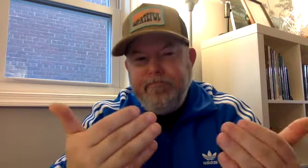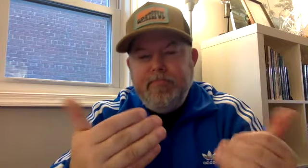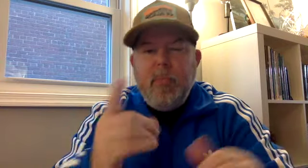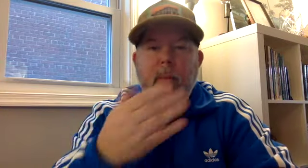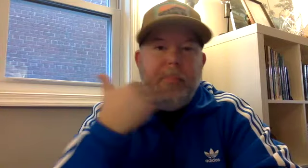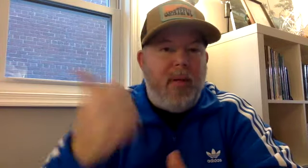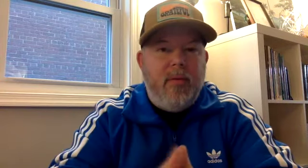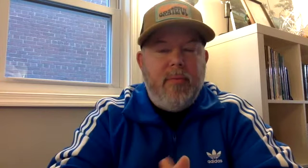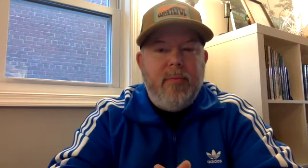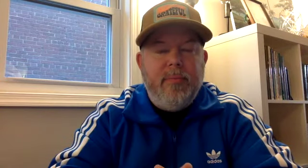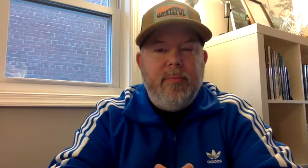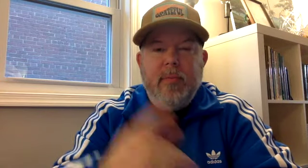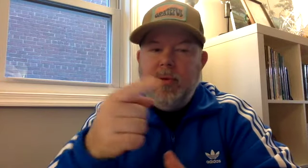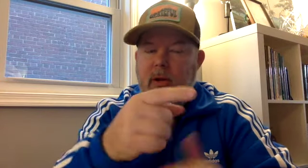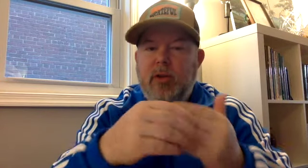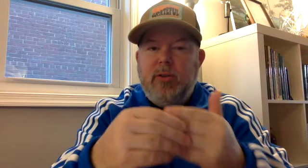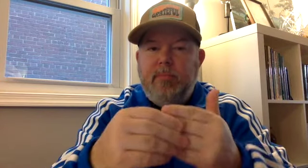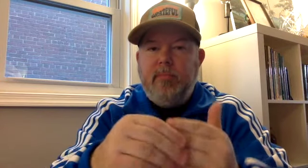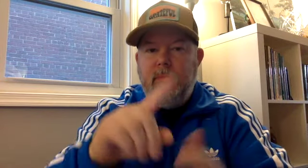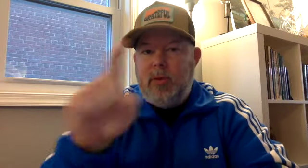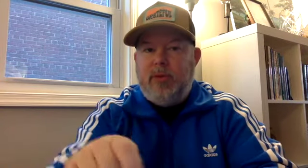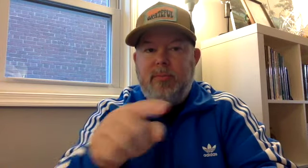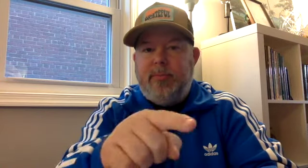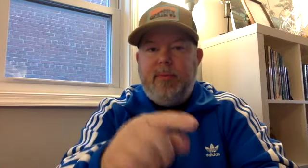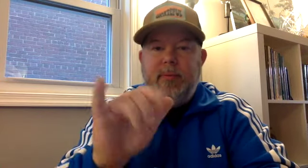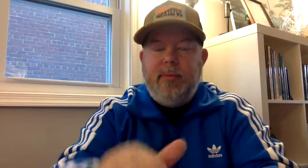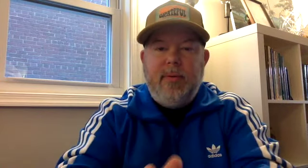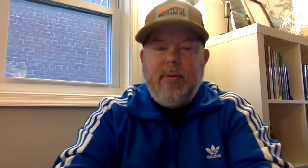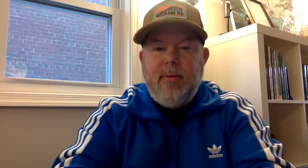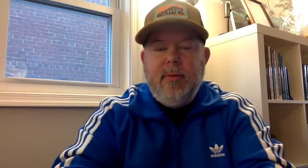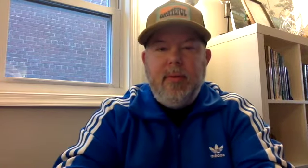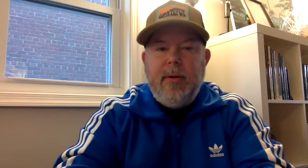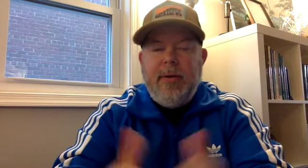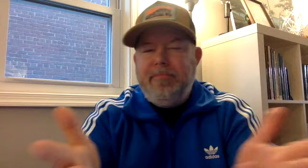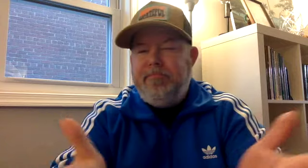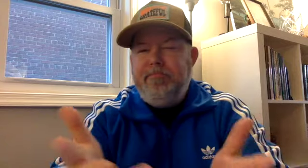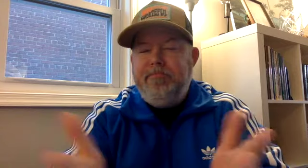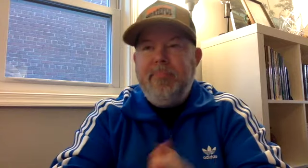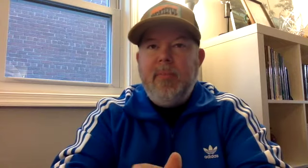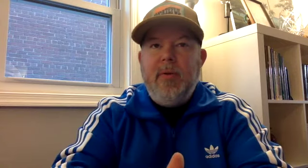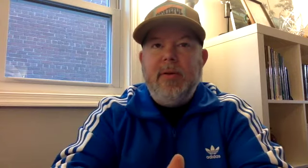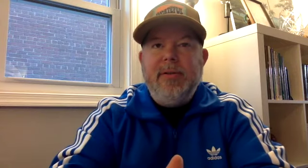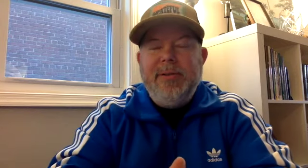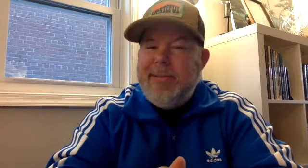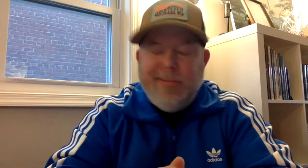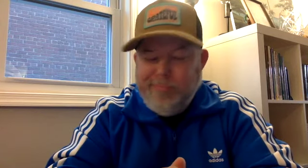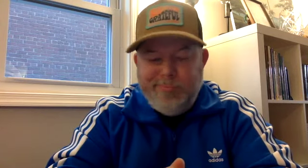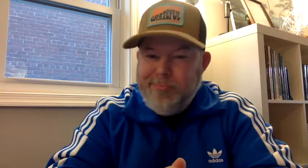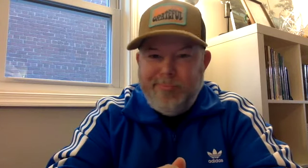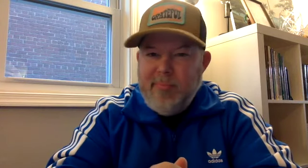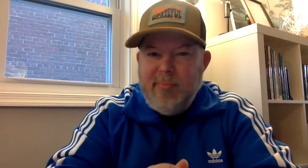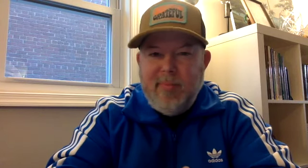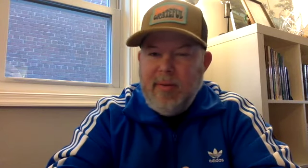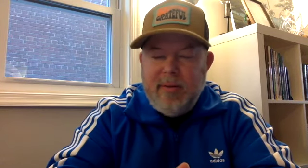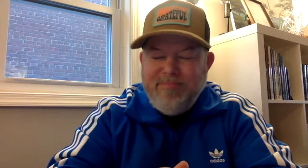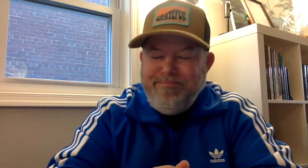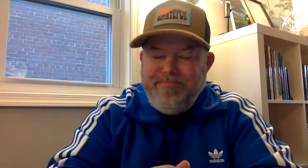Primatine mist is clinically shown to open airways quickly. Get the #1 FDA-approved over-the-counter asthma inhaler and breathe easy